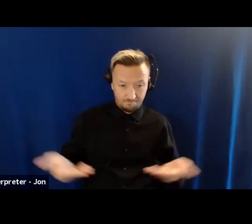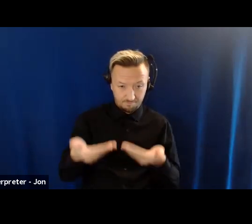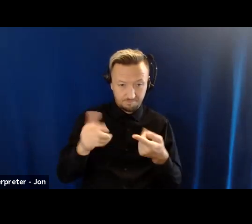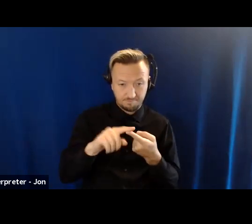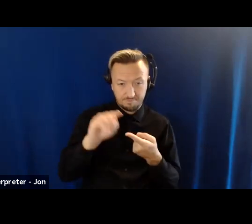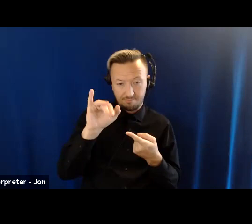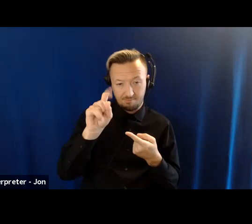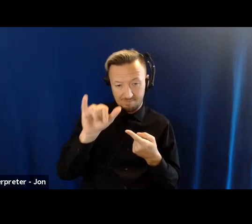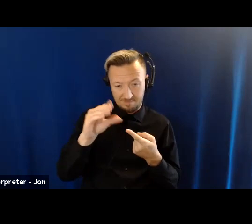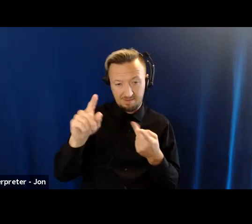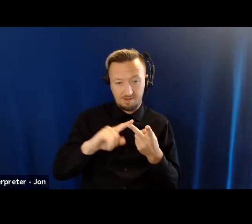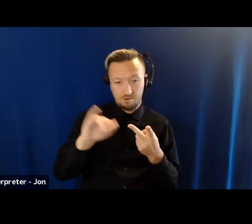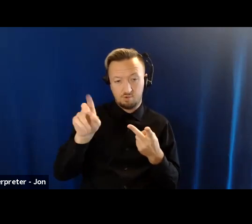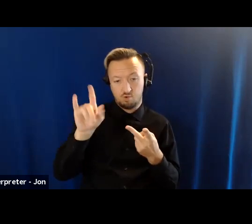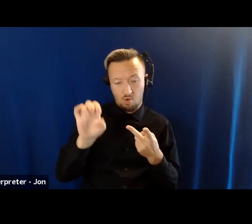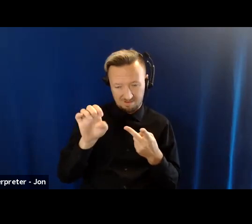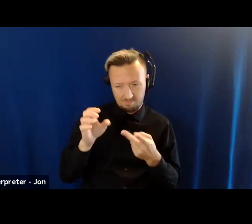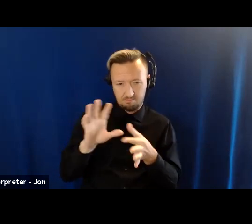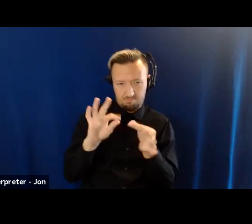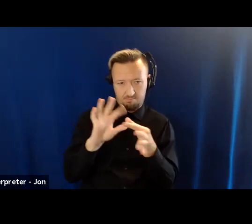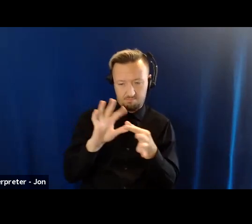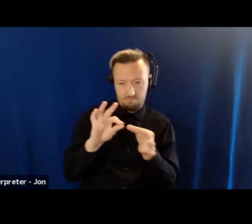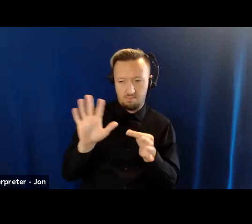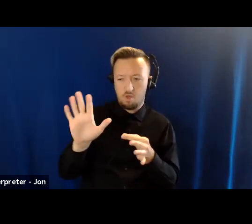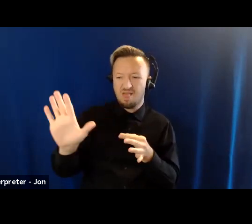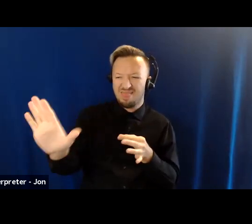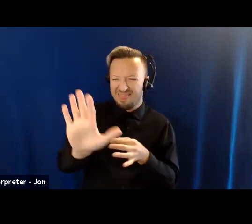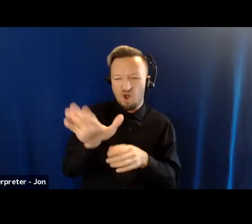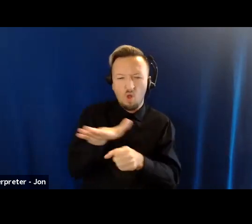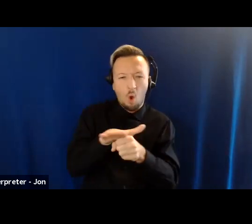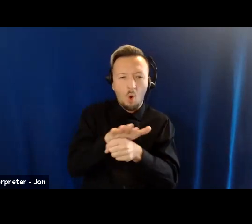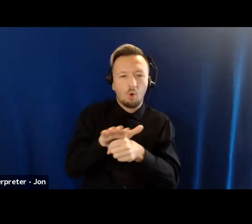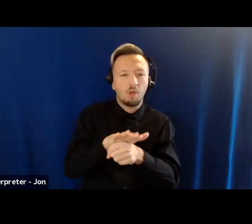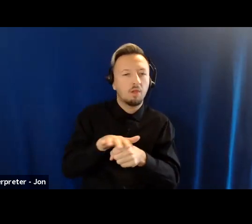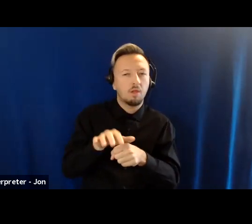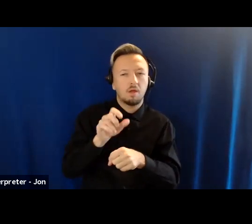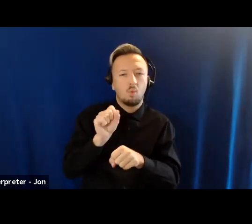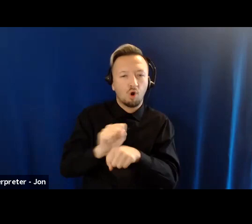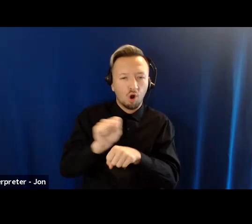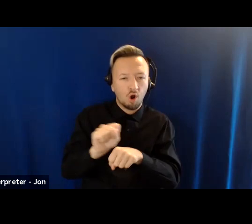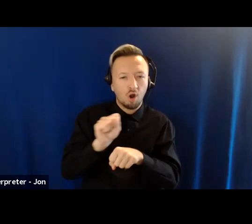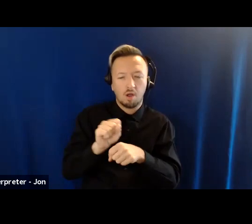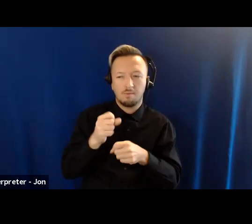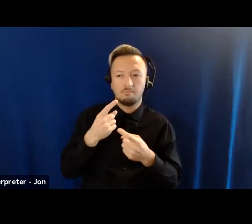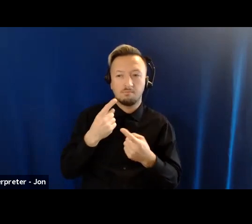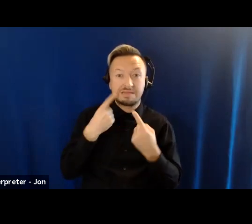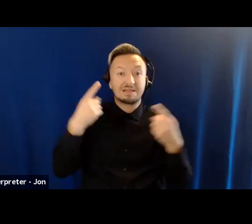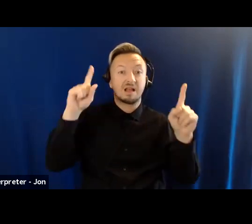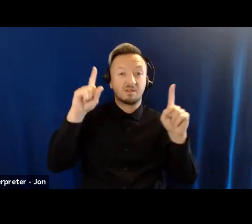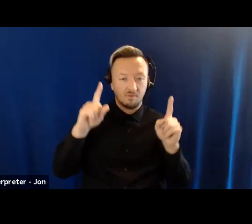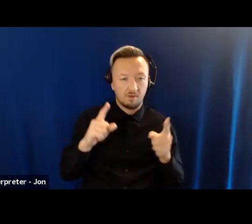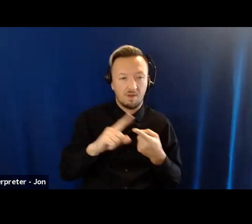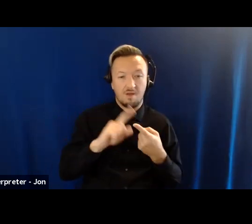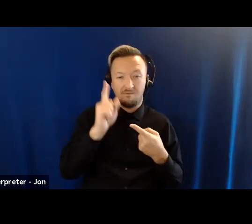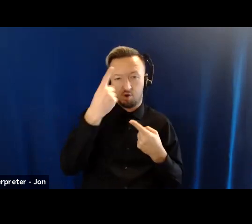Misty and Jody to talk a bit more on what they've been doing locally, some good and promising practices. First, touching upon managed